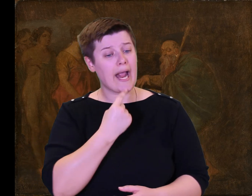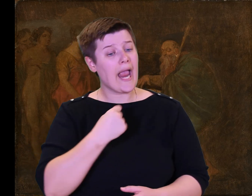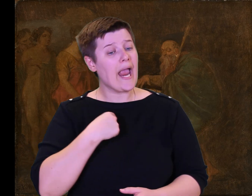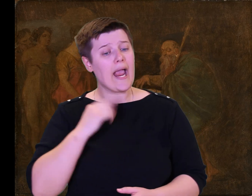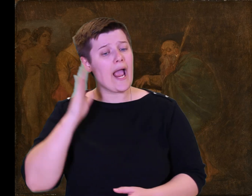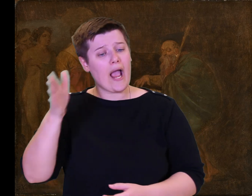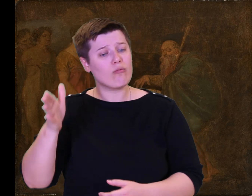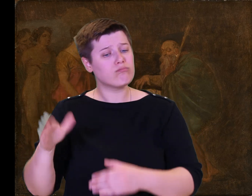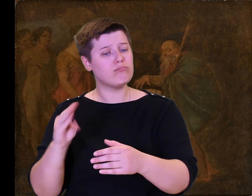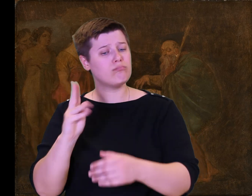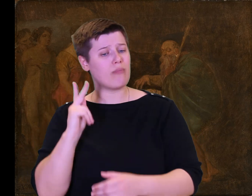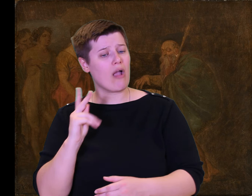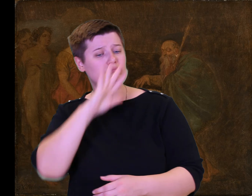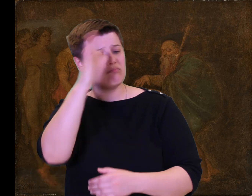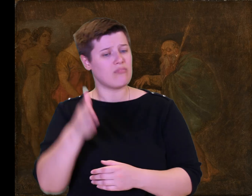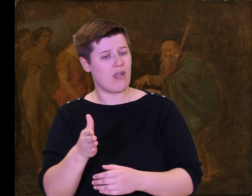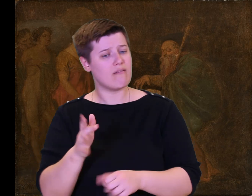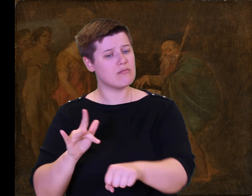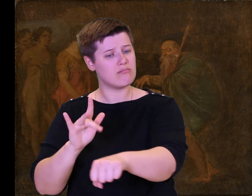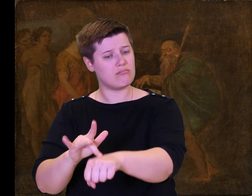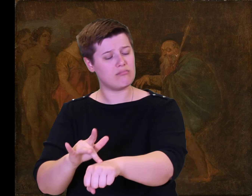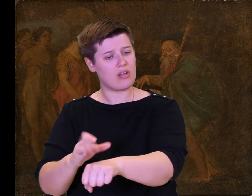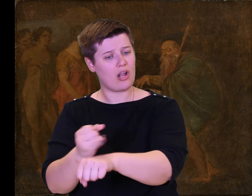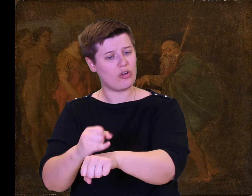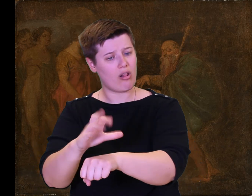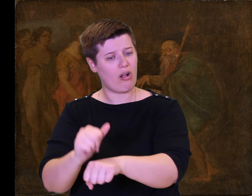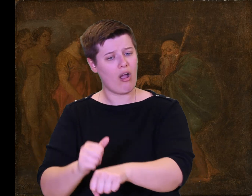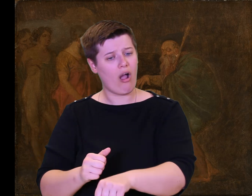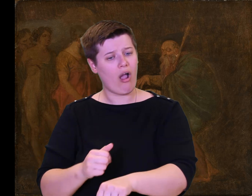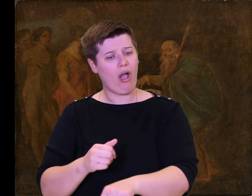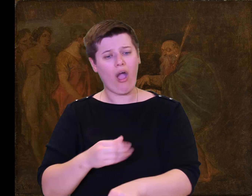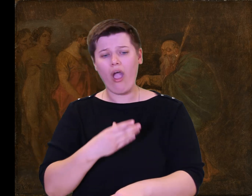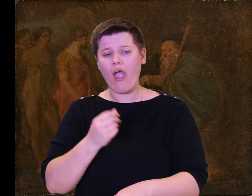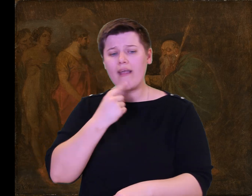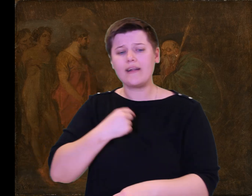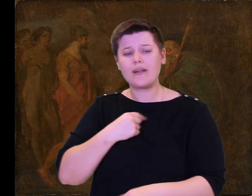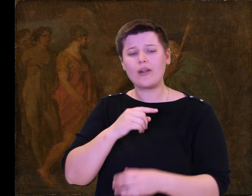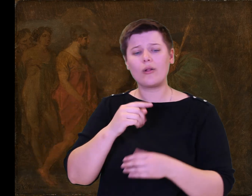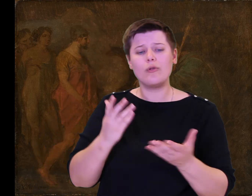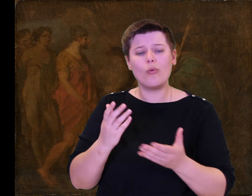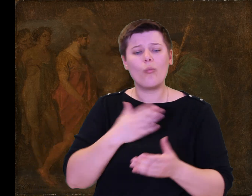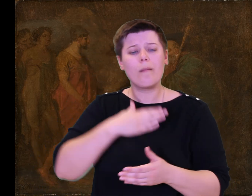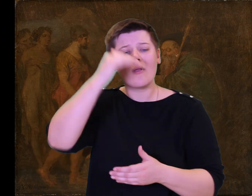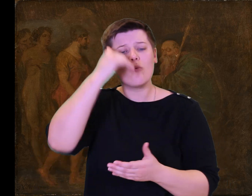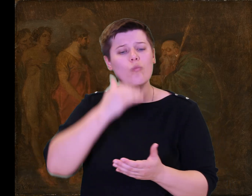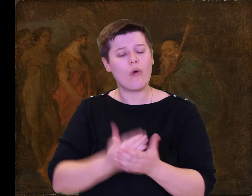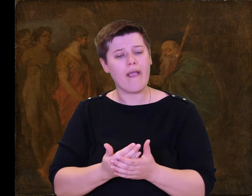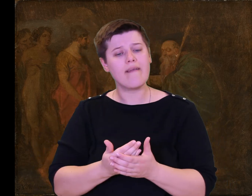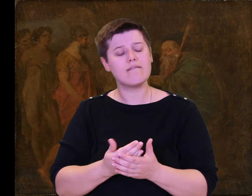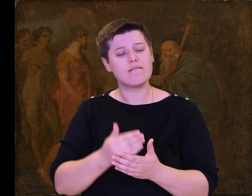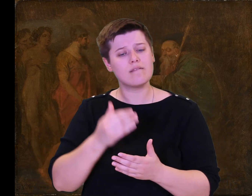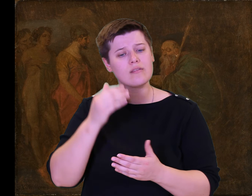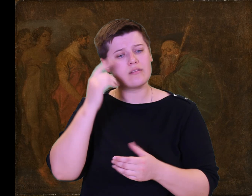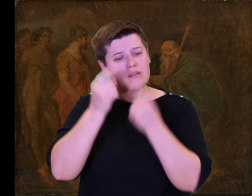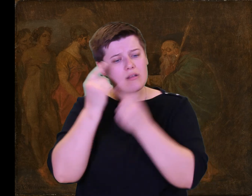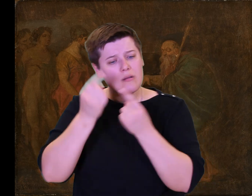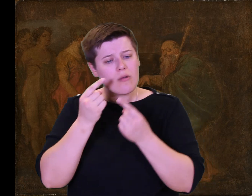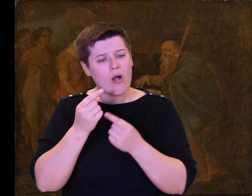my home country. I have been lost and wretchedly unhappy since I first followed